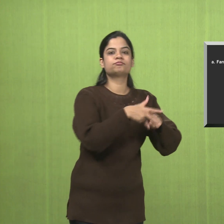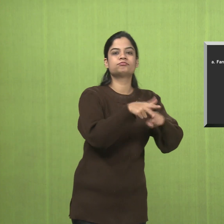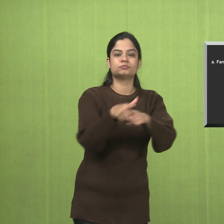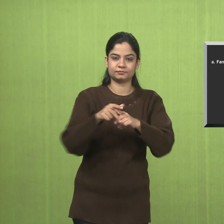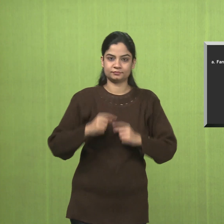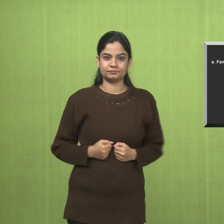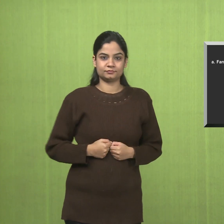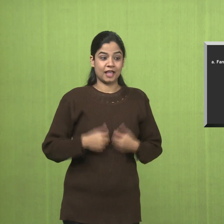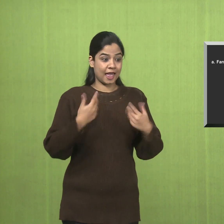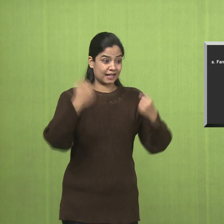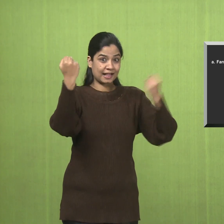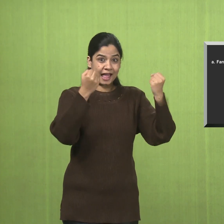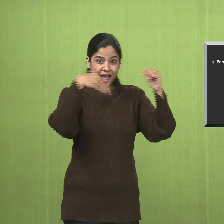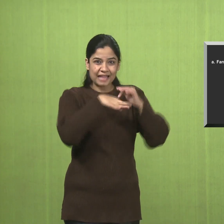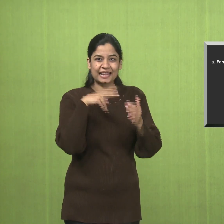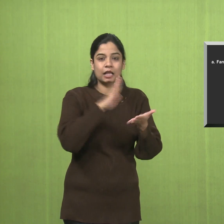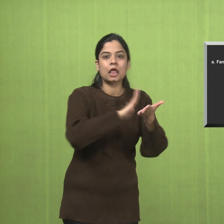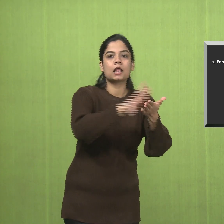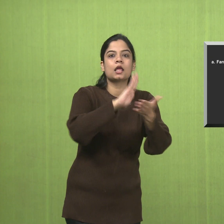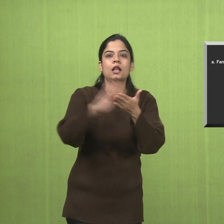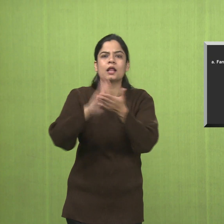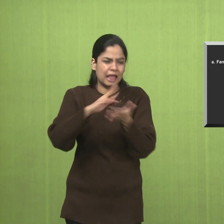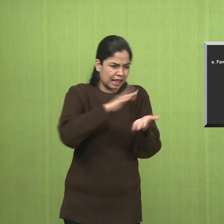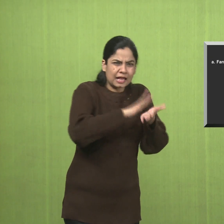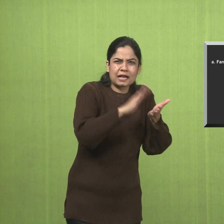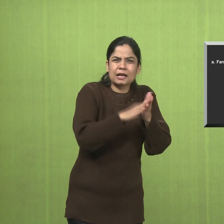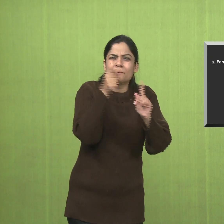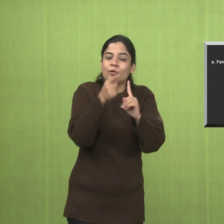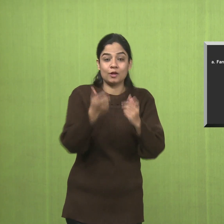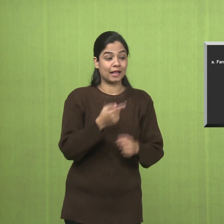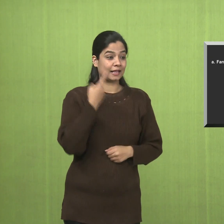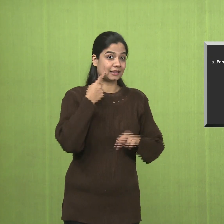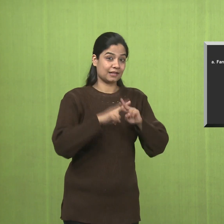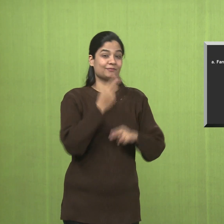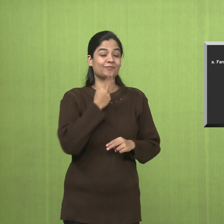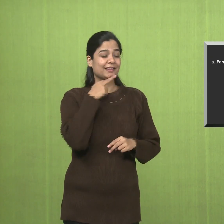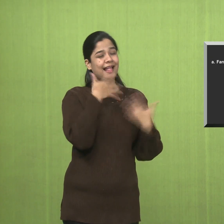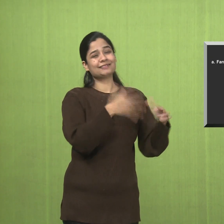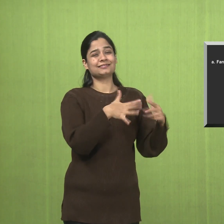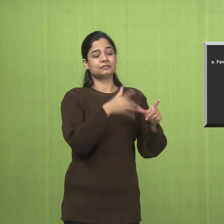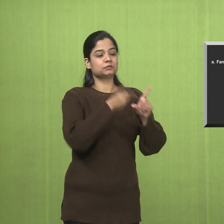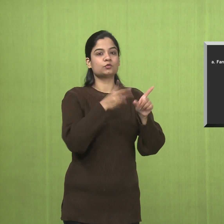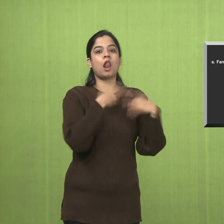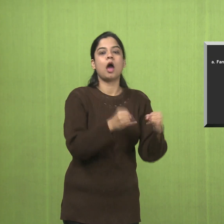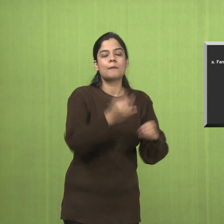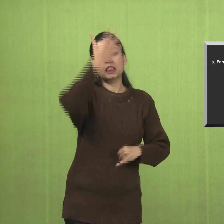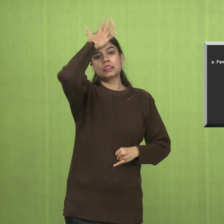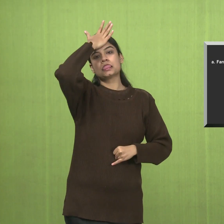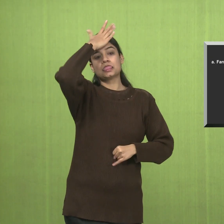So that is wastage of energy. Always keep it clean. Maintain your tractors, because you'll have to